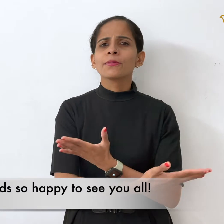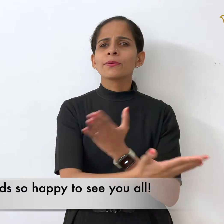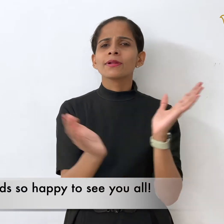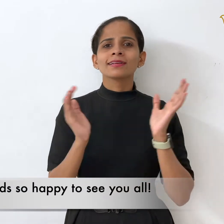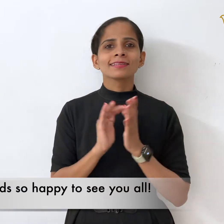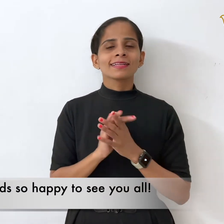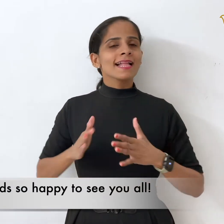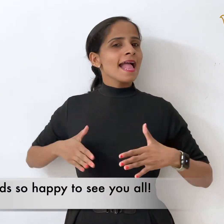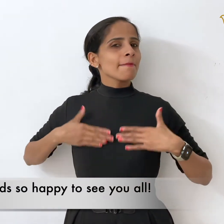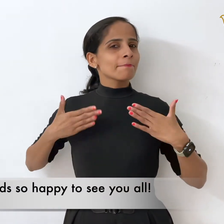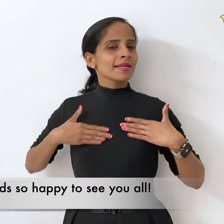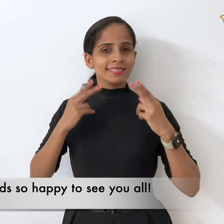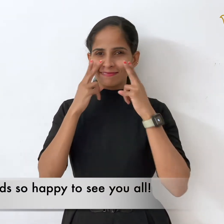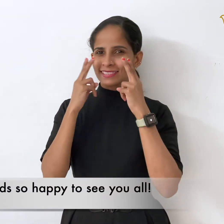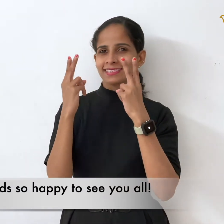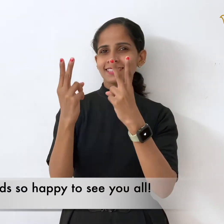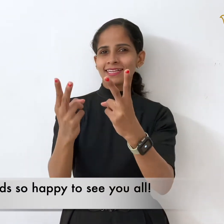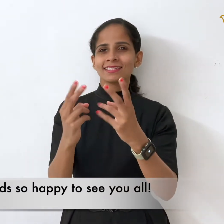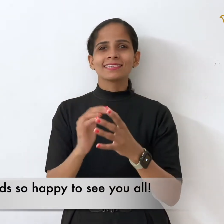Friends, so happy to see you all.